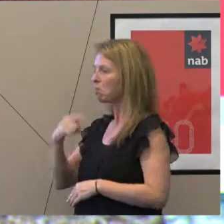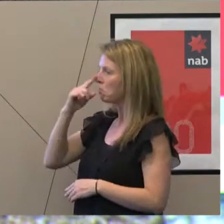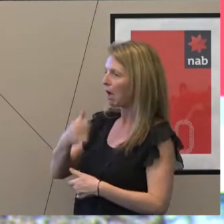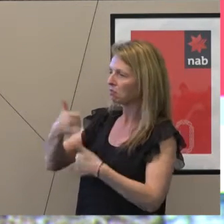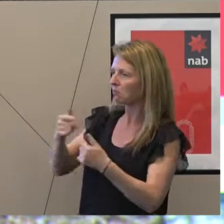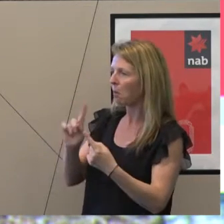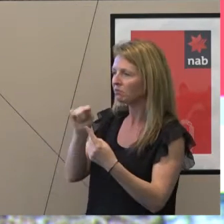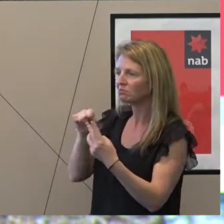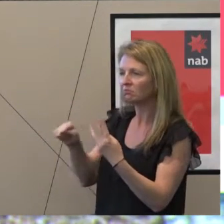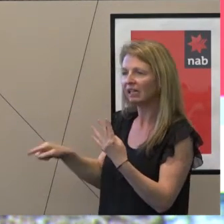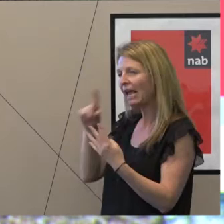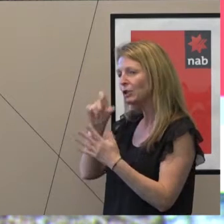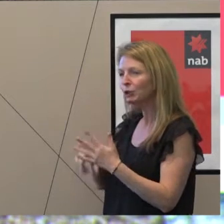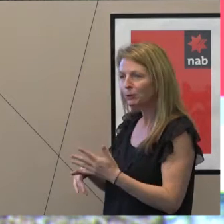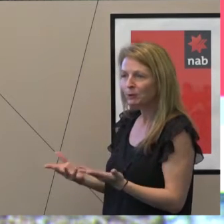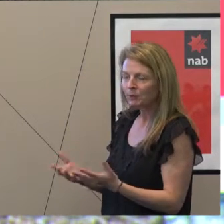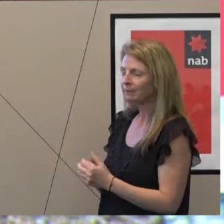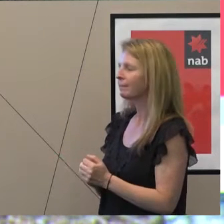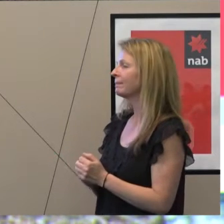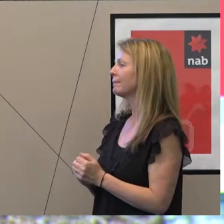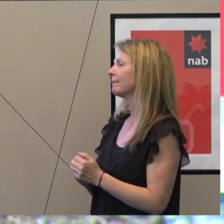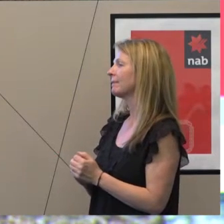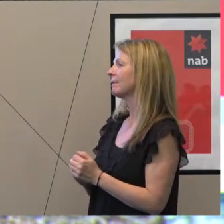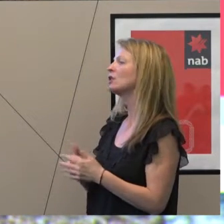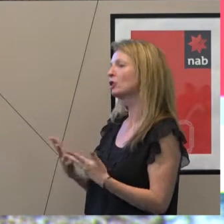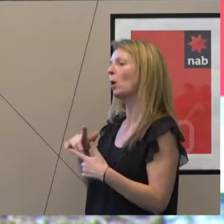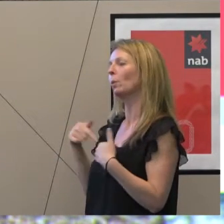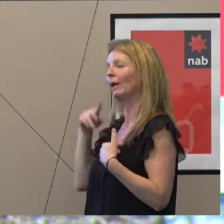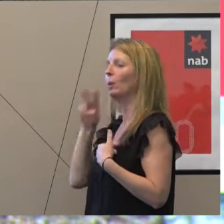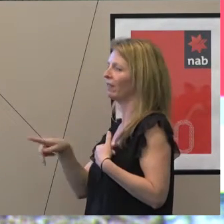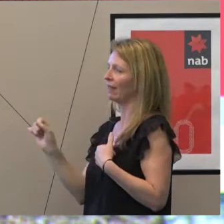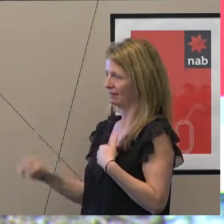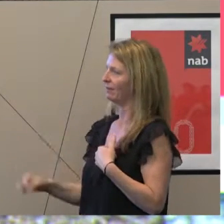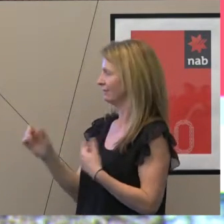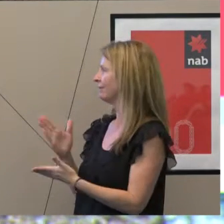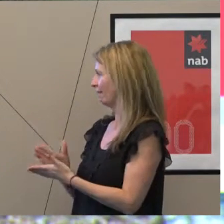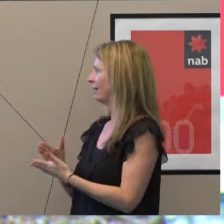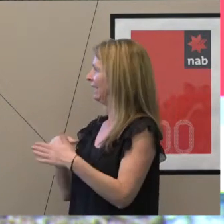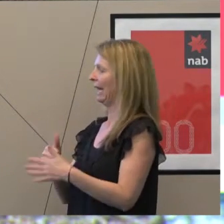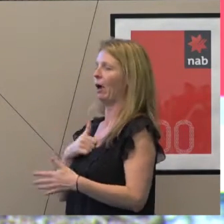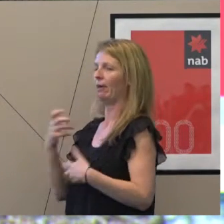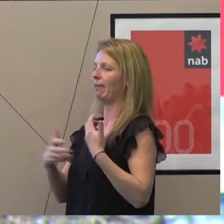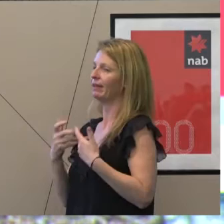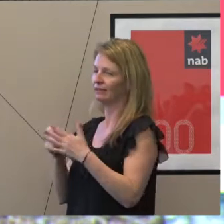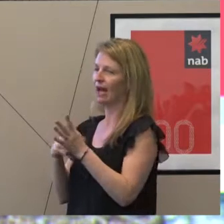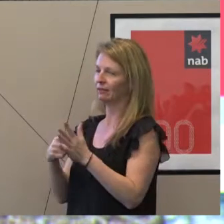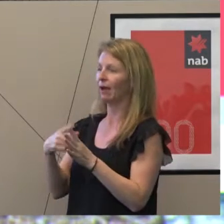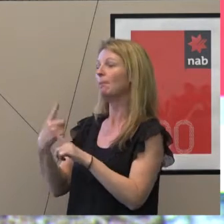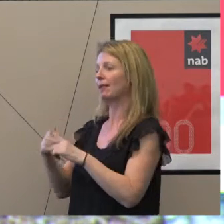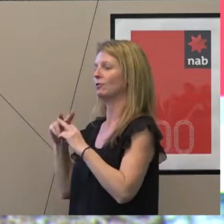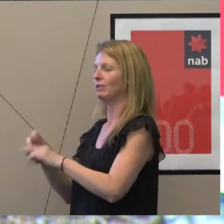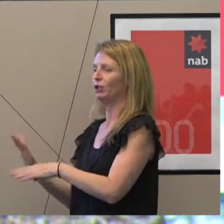the range of things. So yeah, we do look at intersectionality in our complaint data and our research